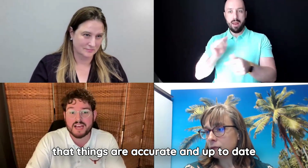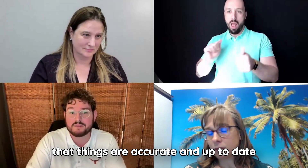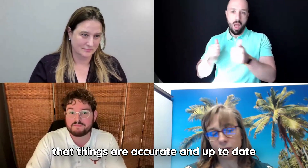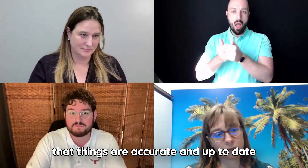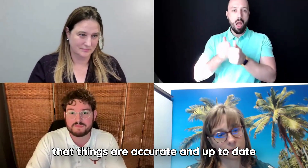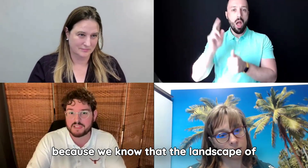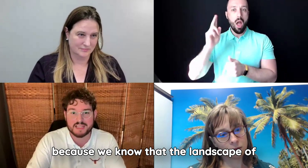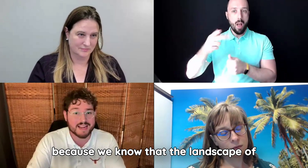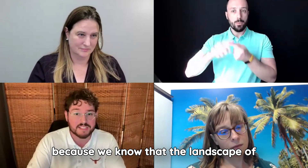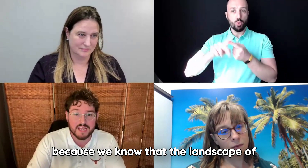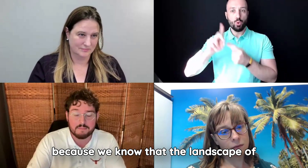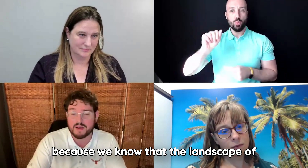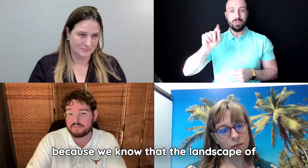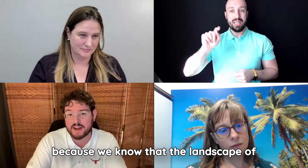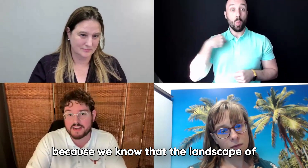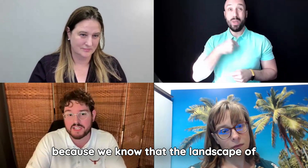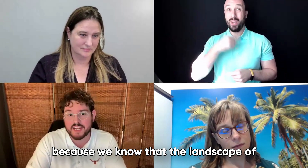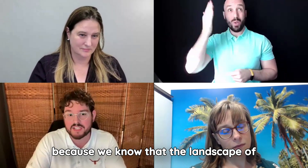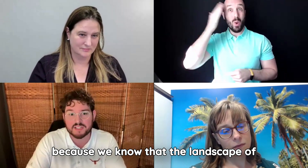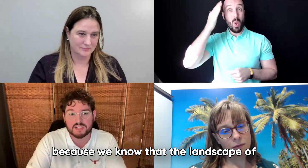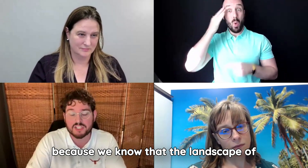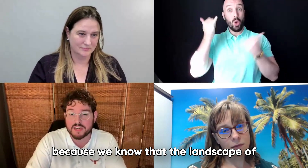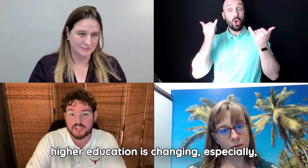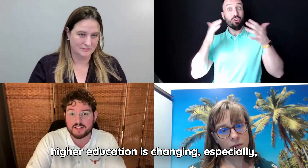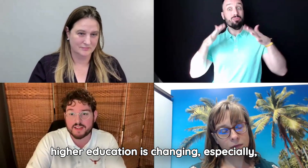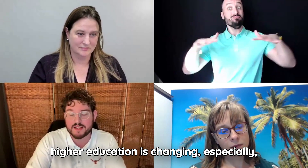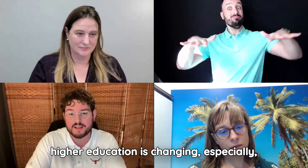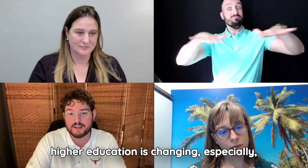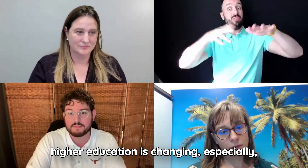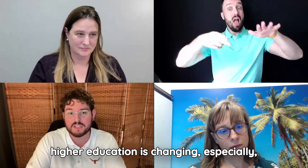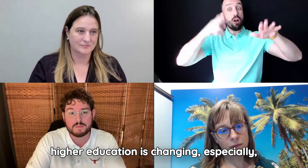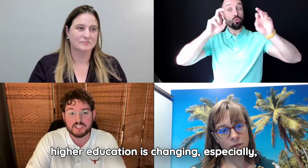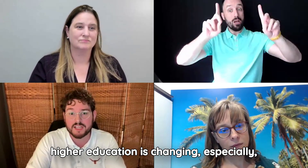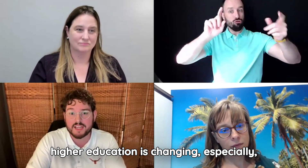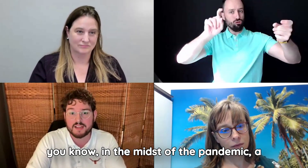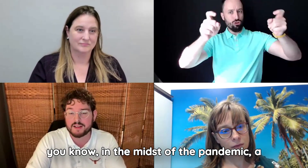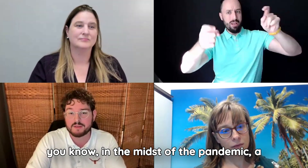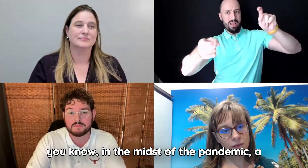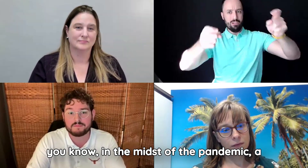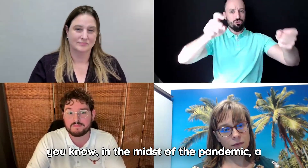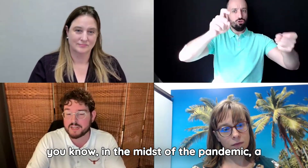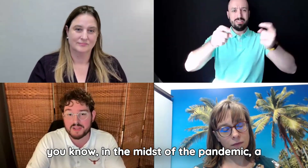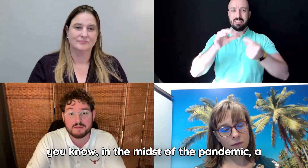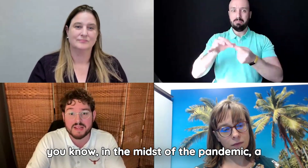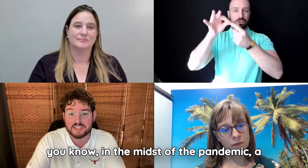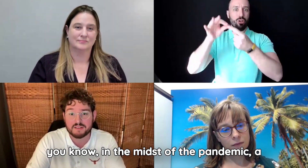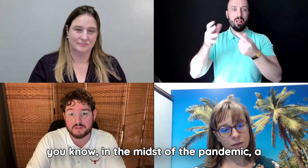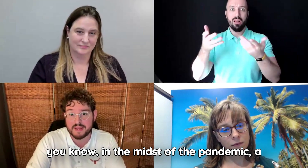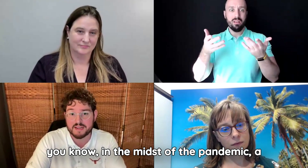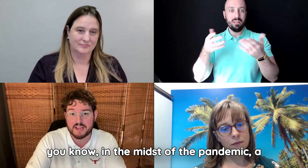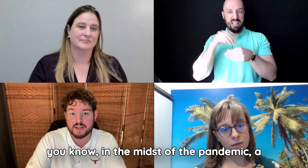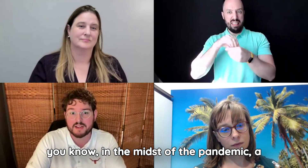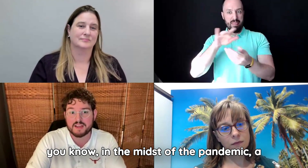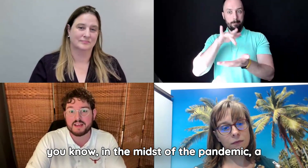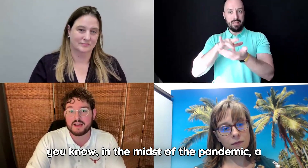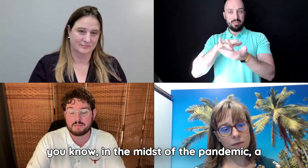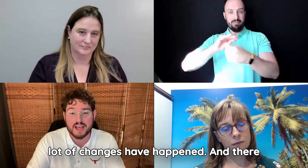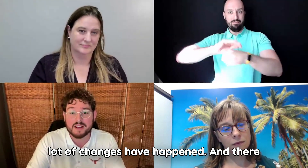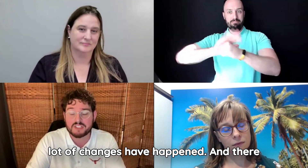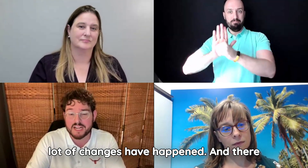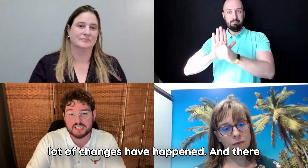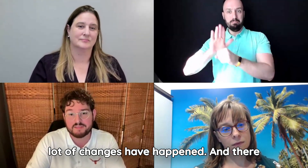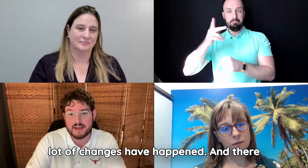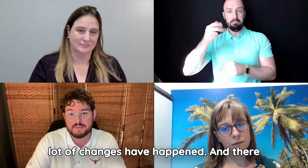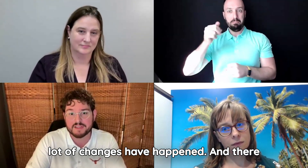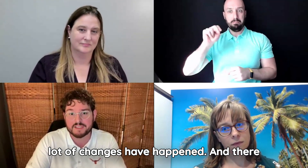we know that the landscape of higher education is changing, especially in the midst of the pandemic. A